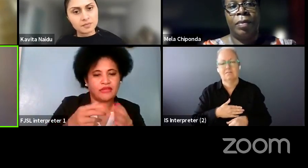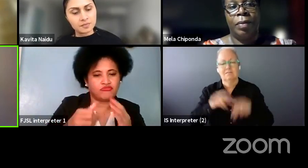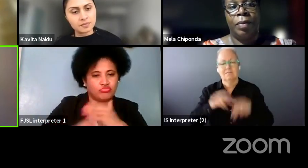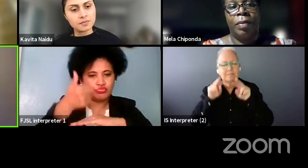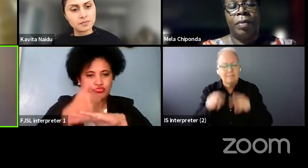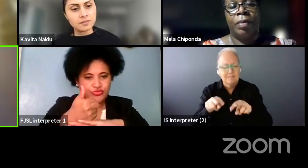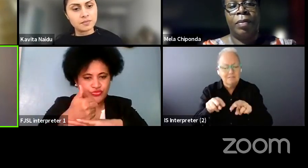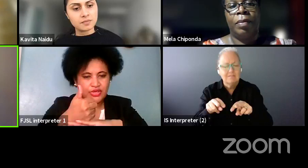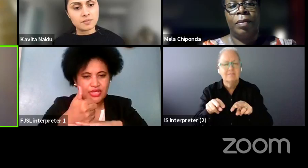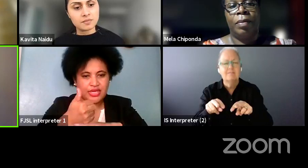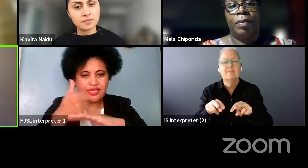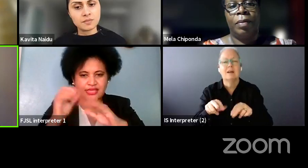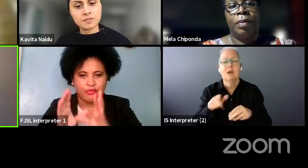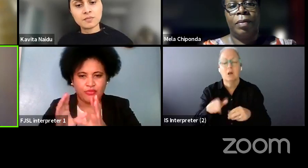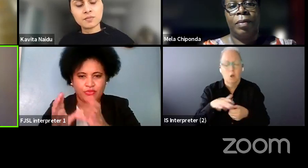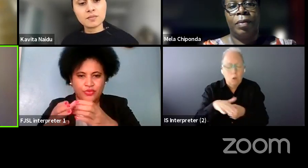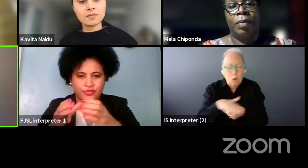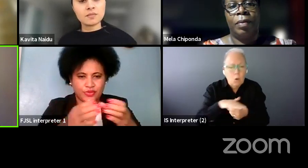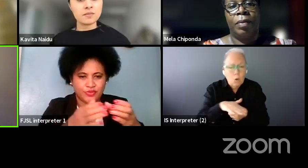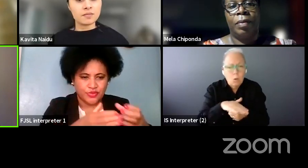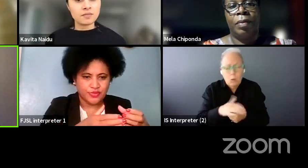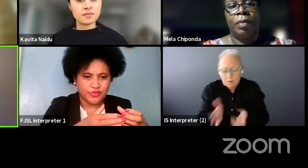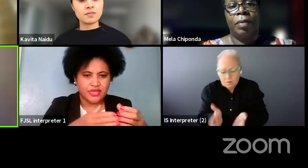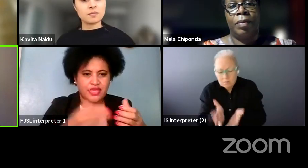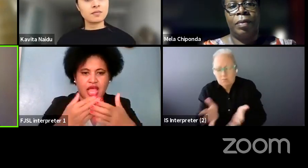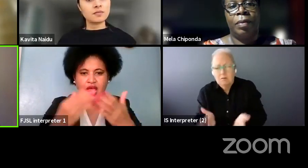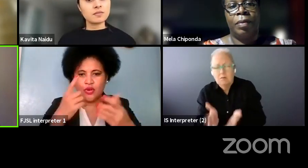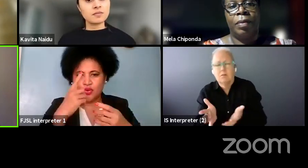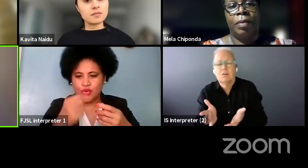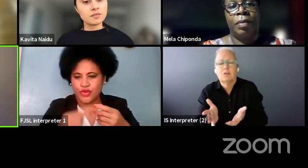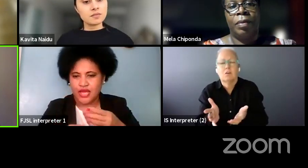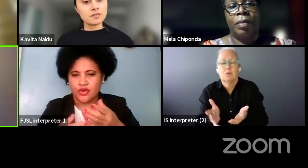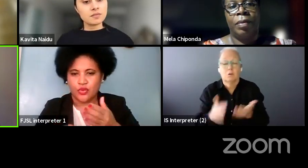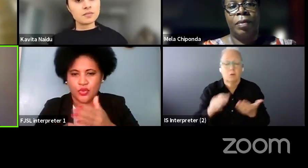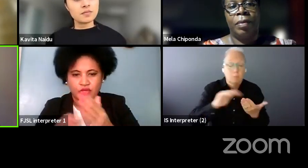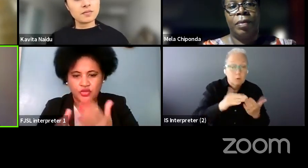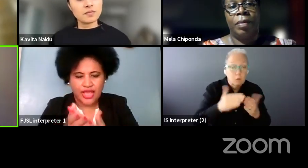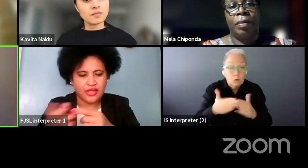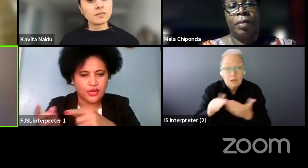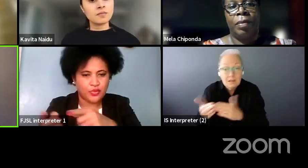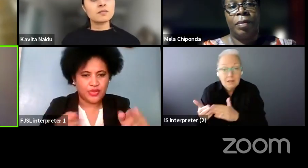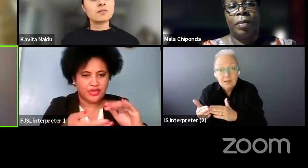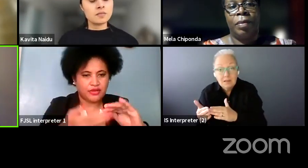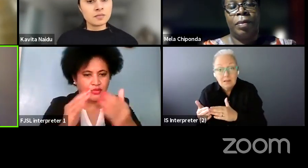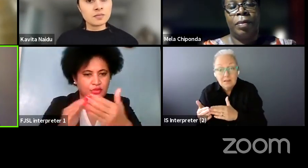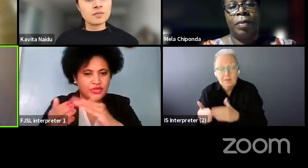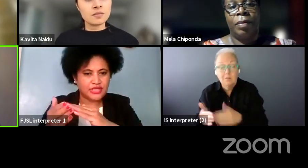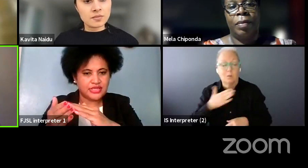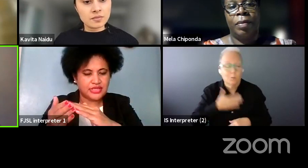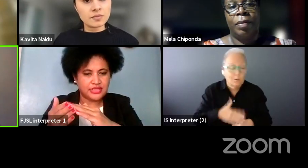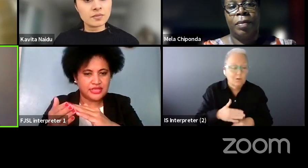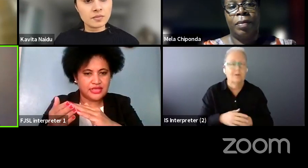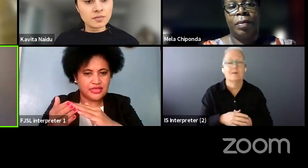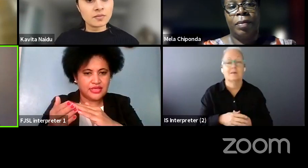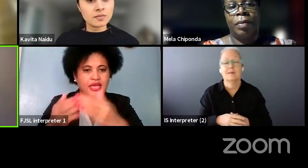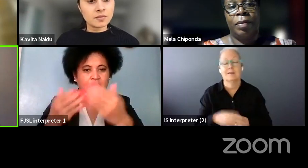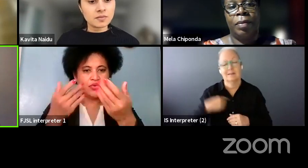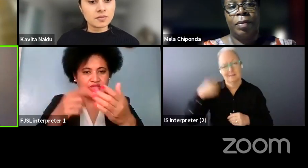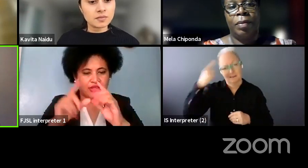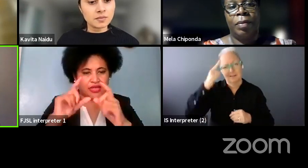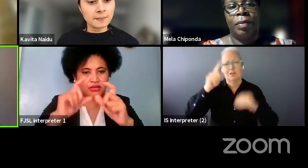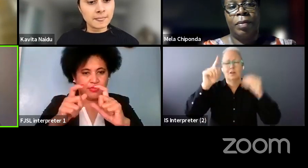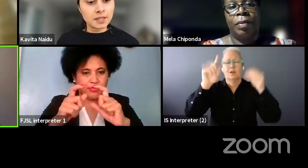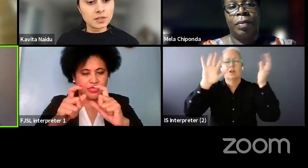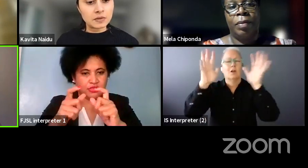local economies, that is feeding communities, that is building seed sovereignty, mitigating climate change, and